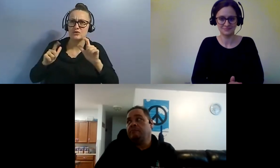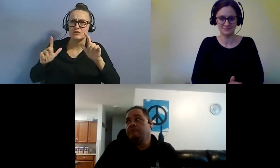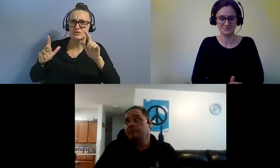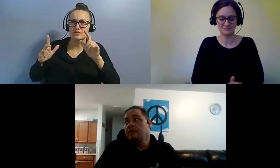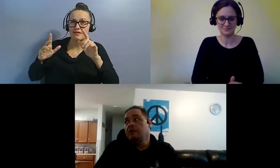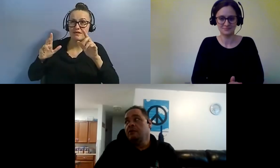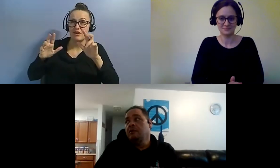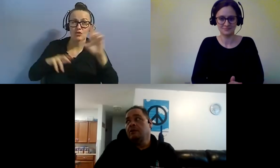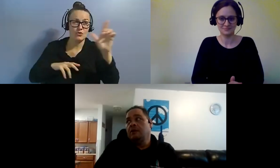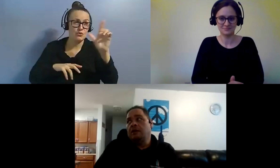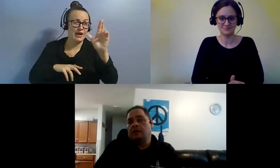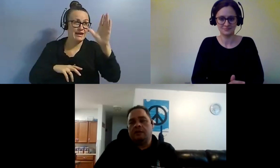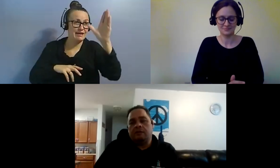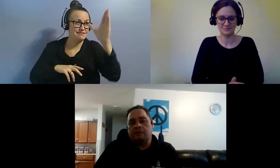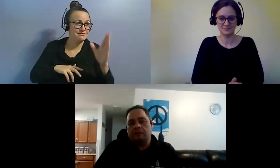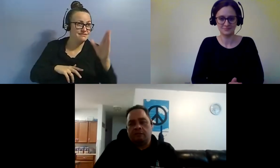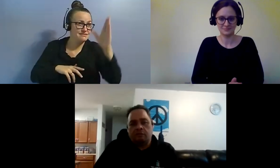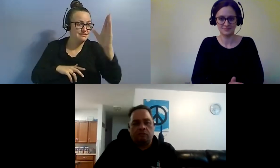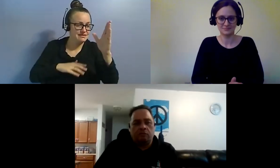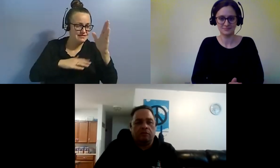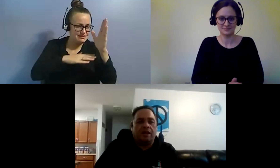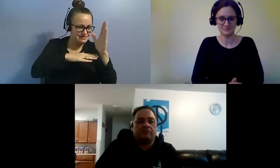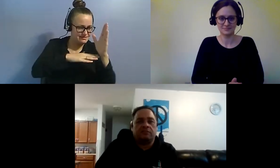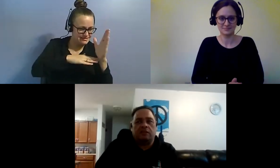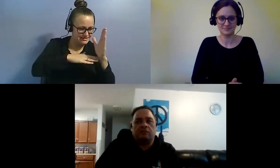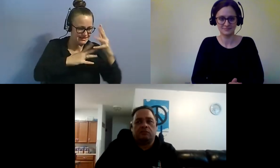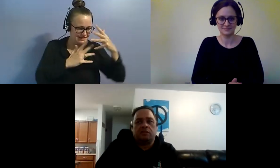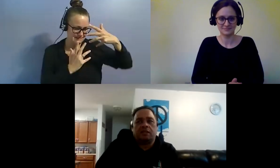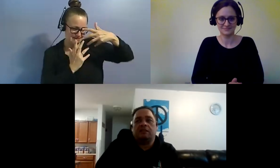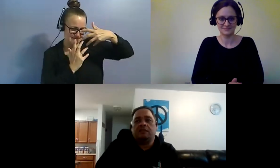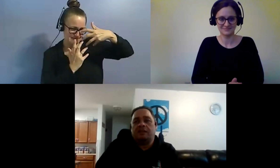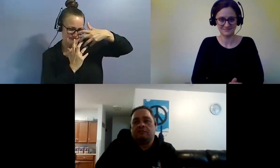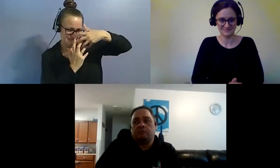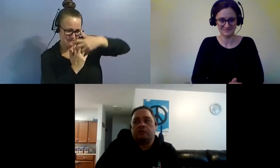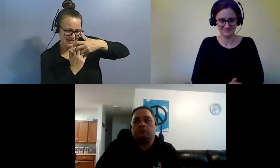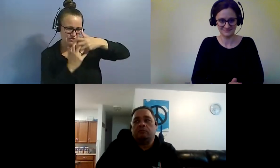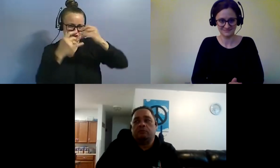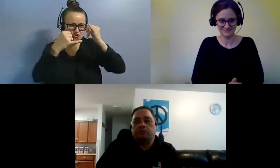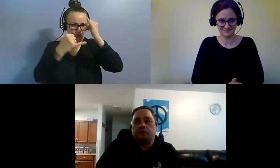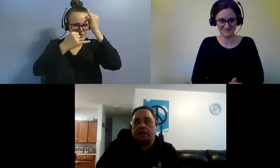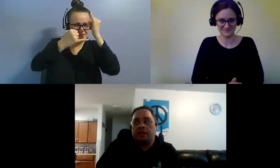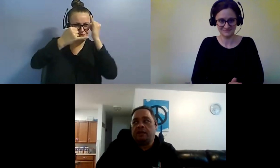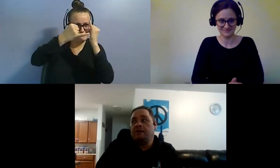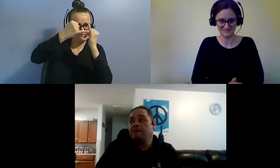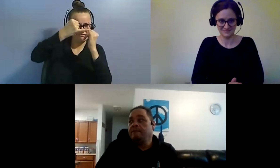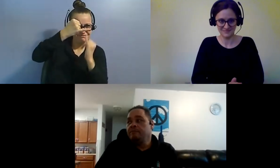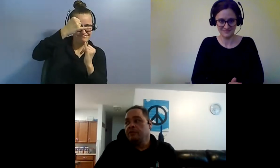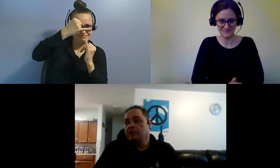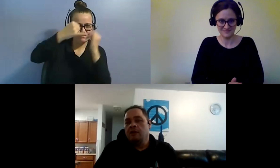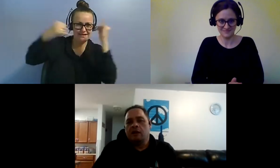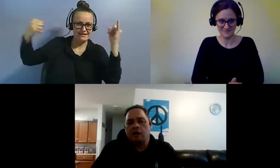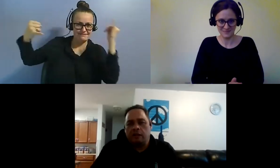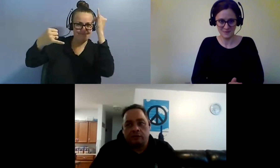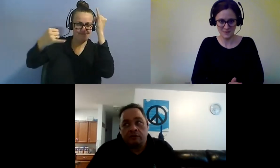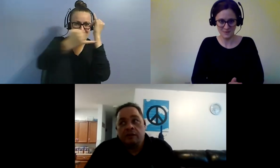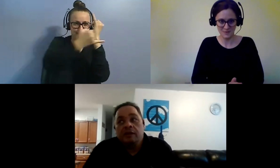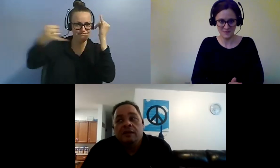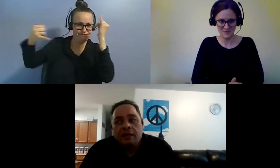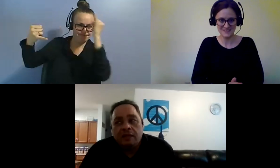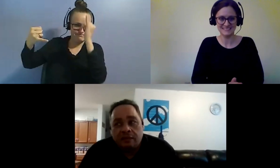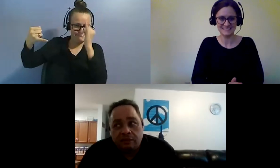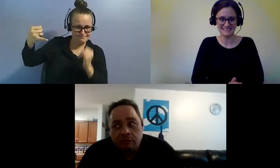bottom and the two lines intersecting, that's where you would put a